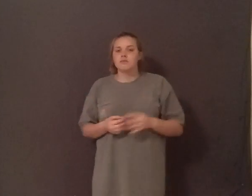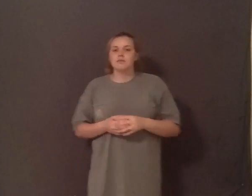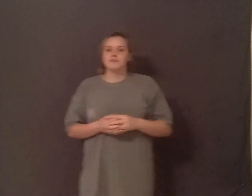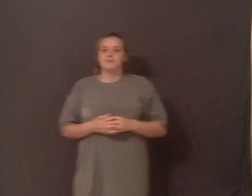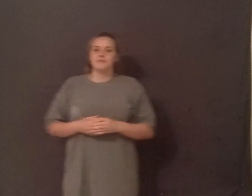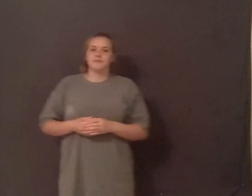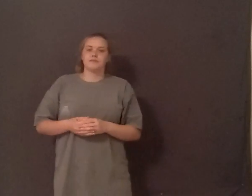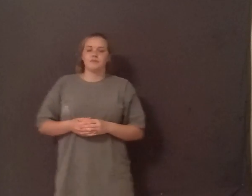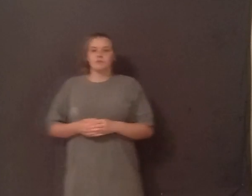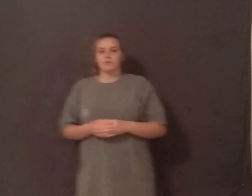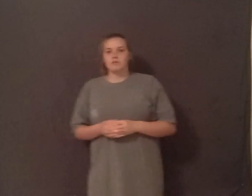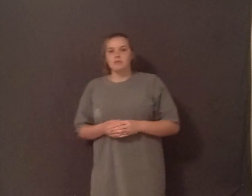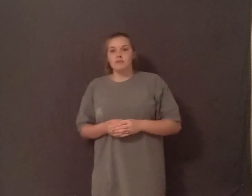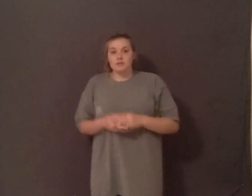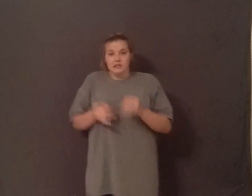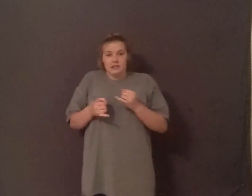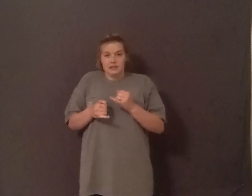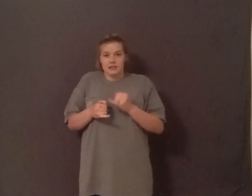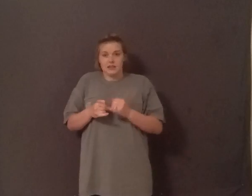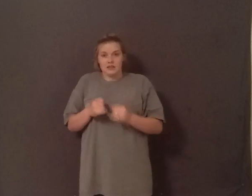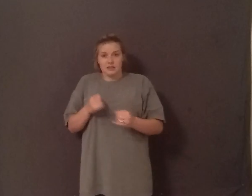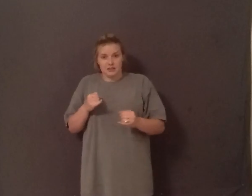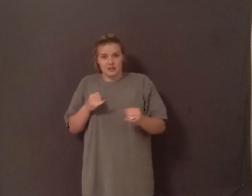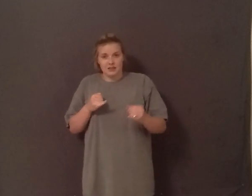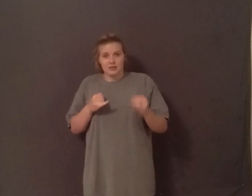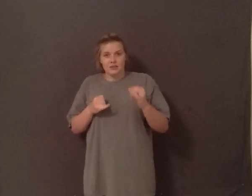The last part of this is actually this very